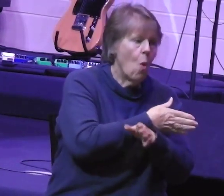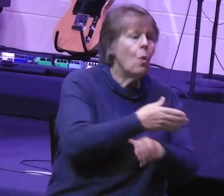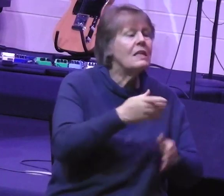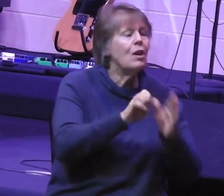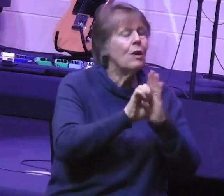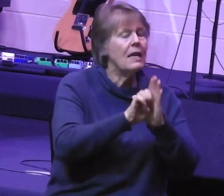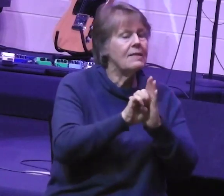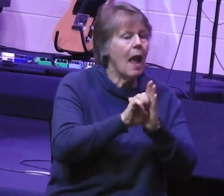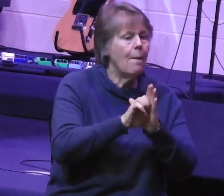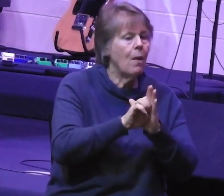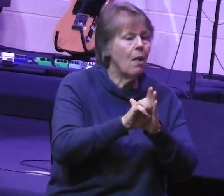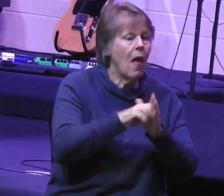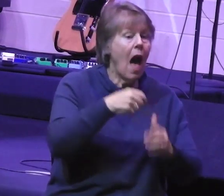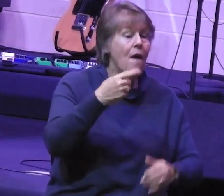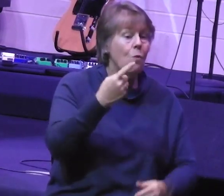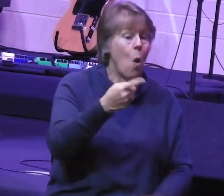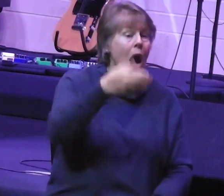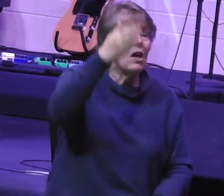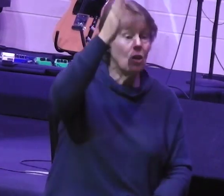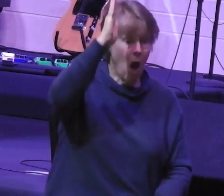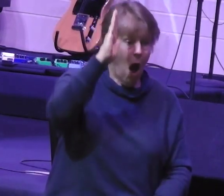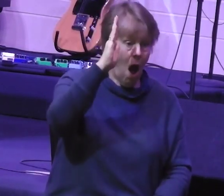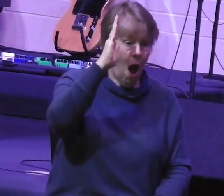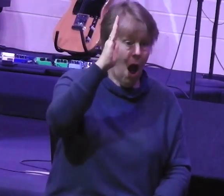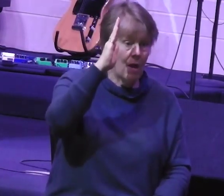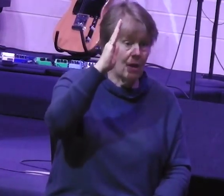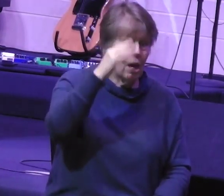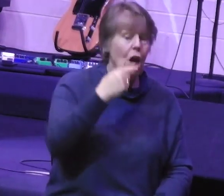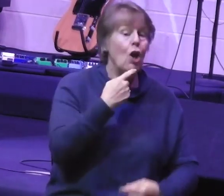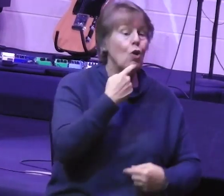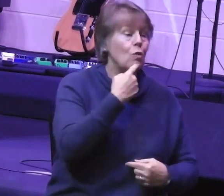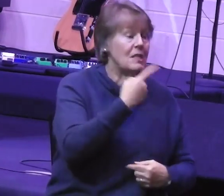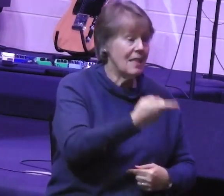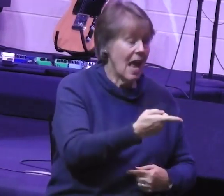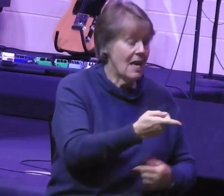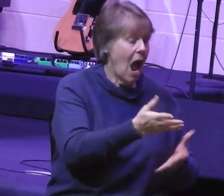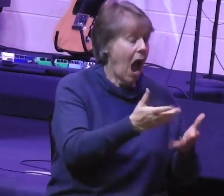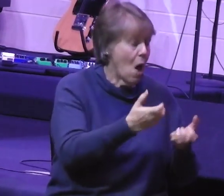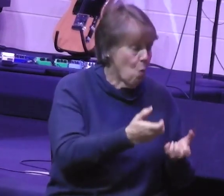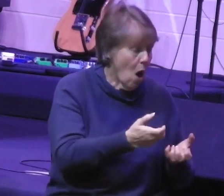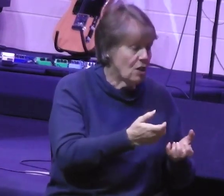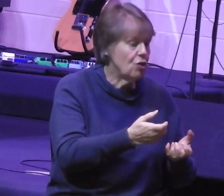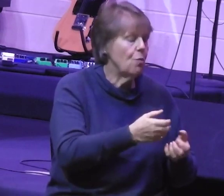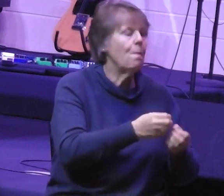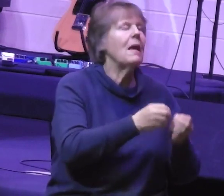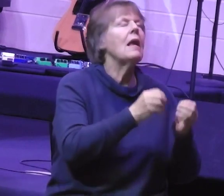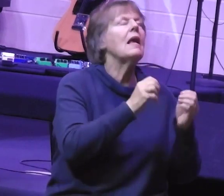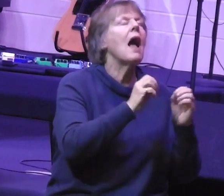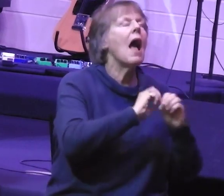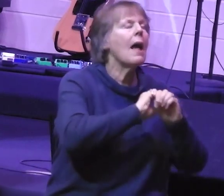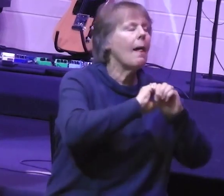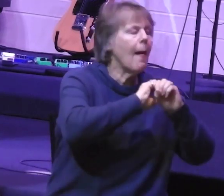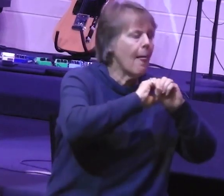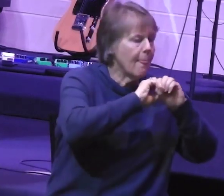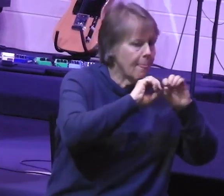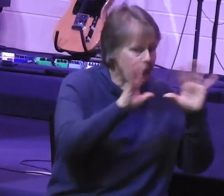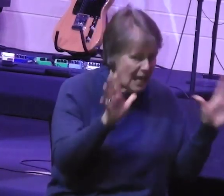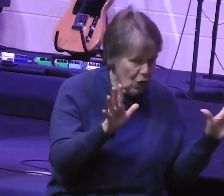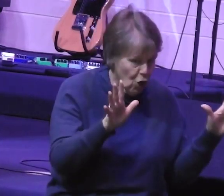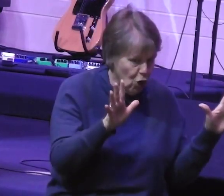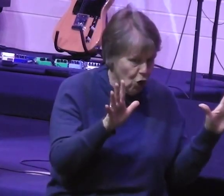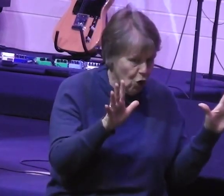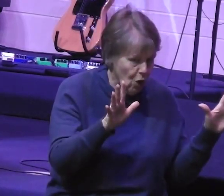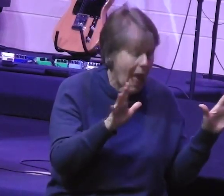of a God who said, let me make it perfectly clear to you exactly